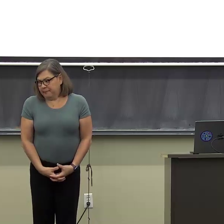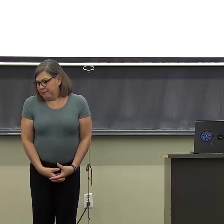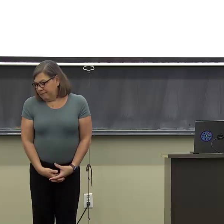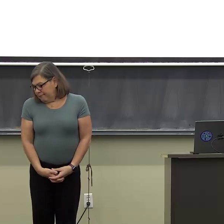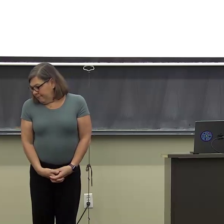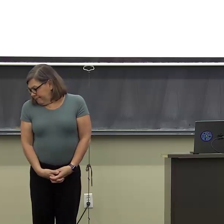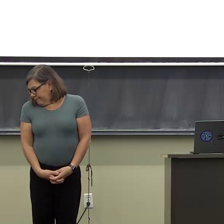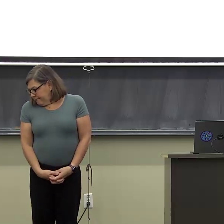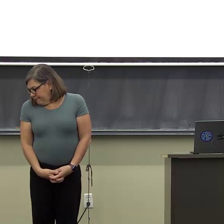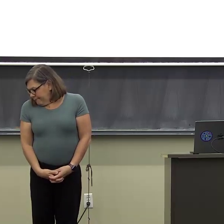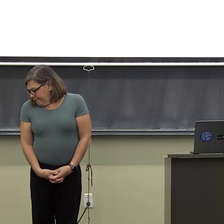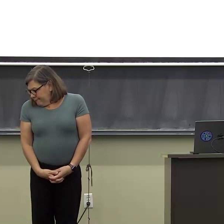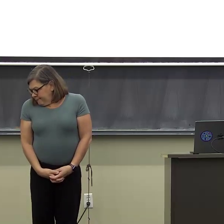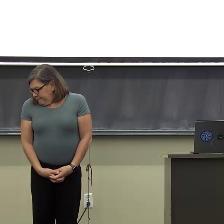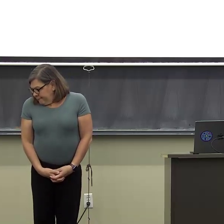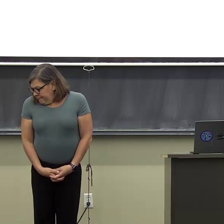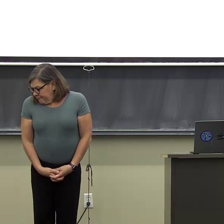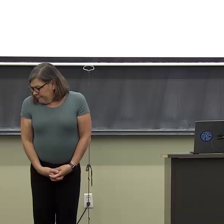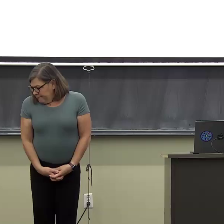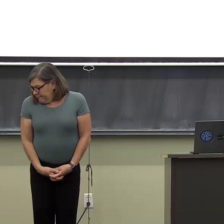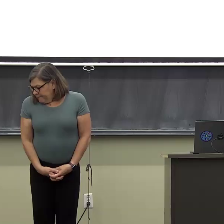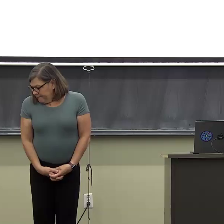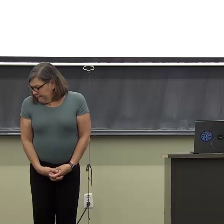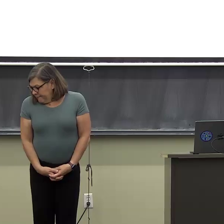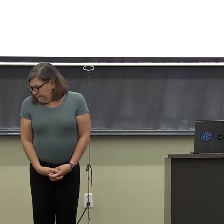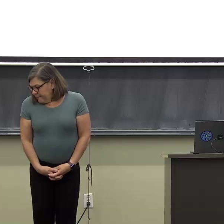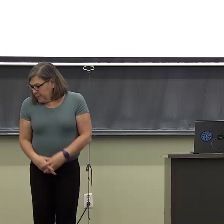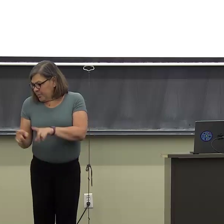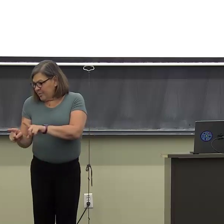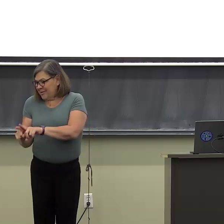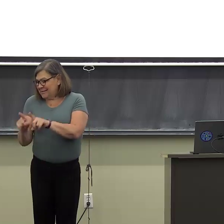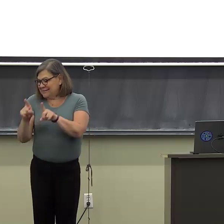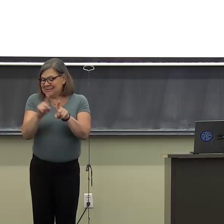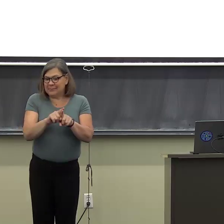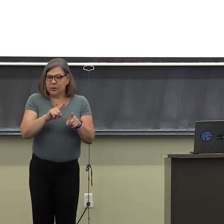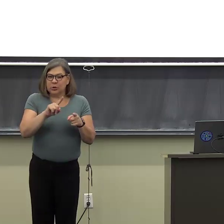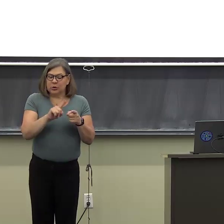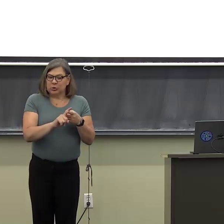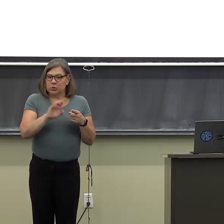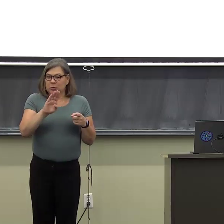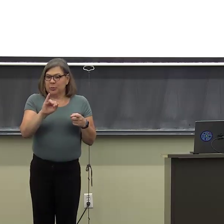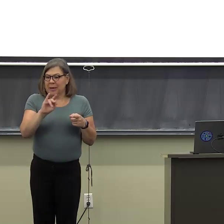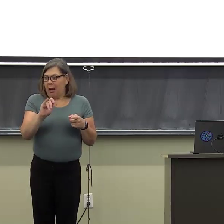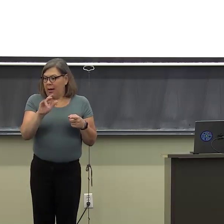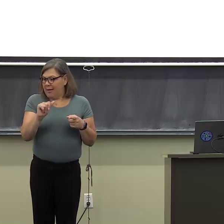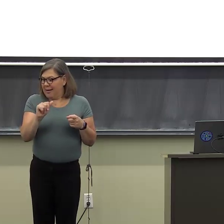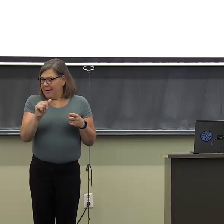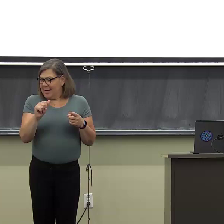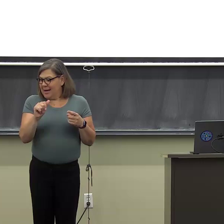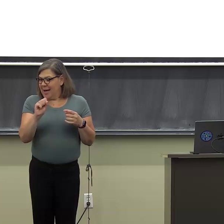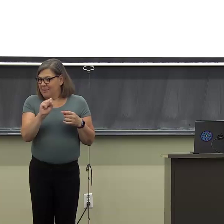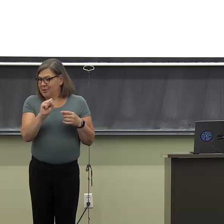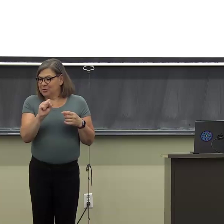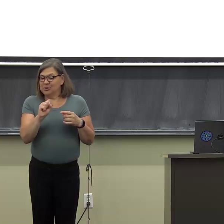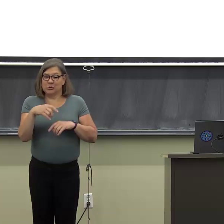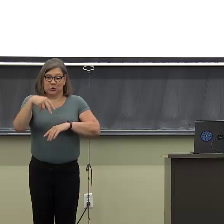to Bianca, I would say I'm a stool on 3 legs. My